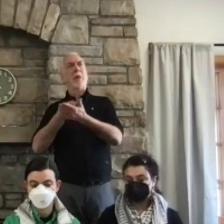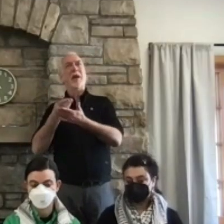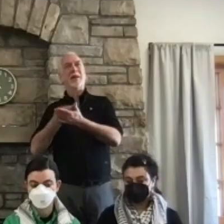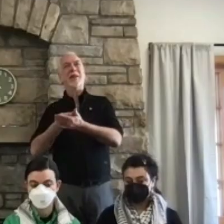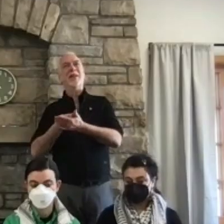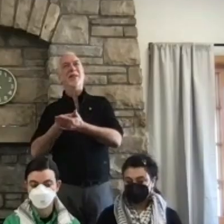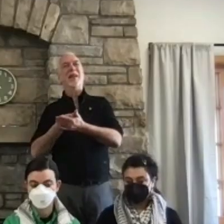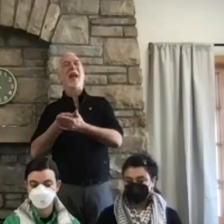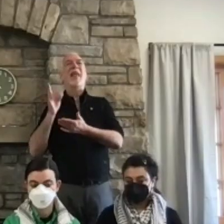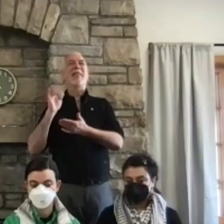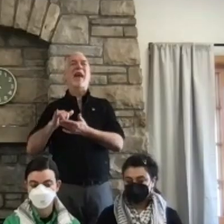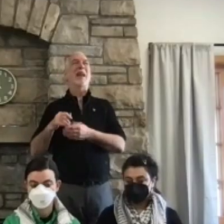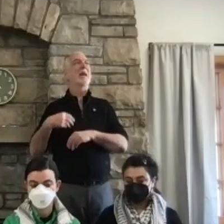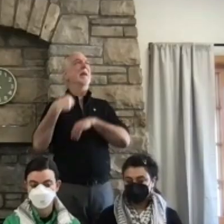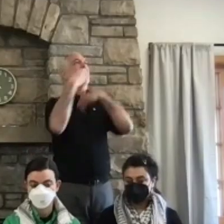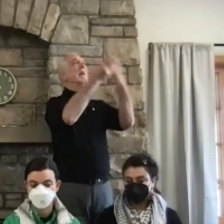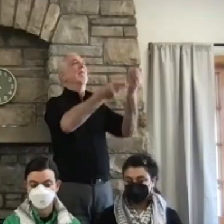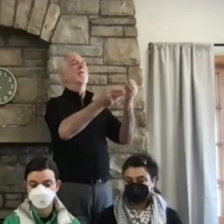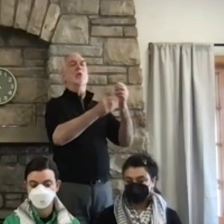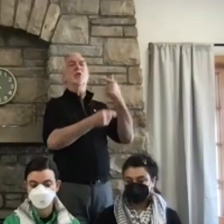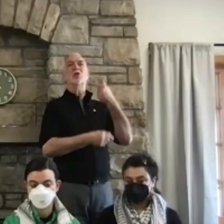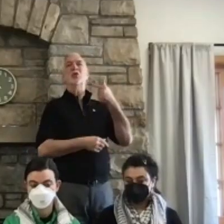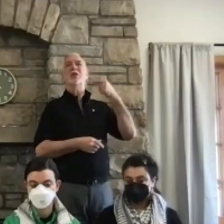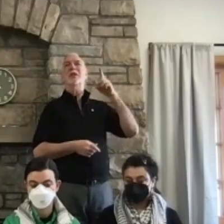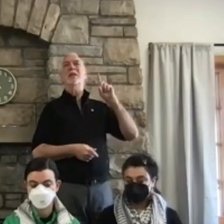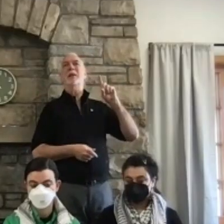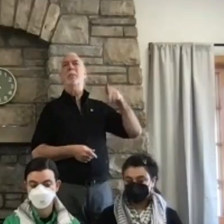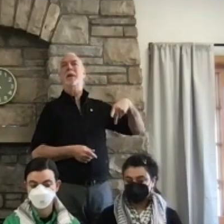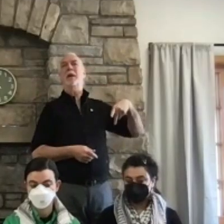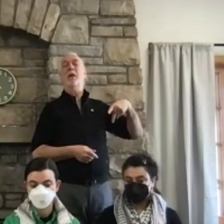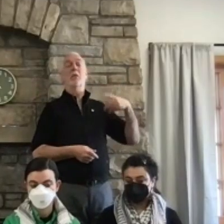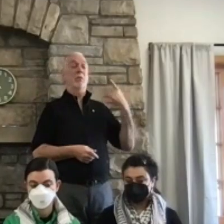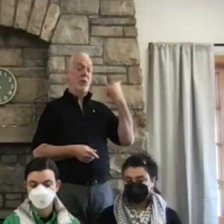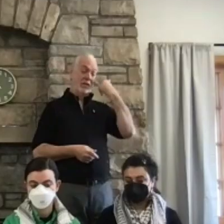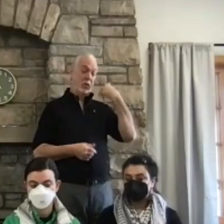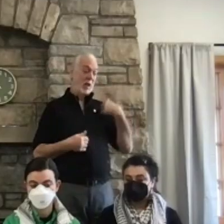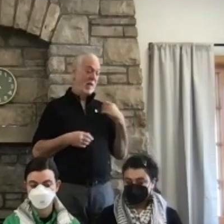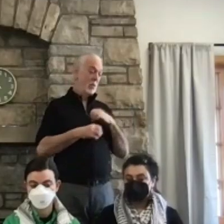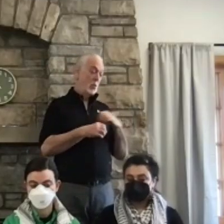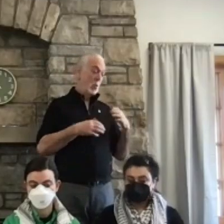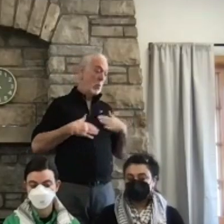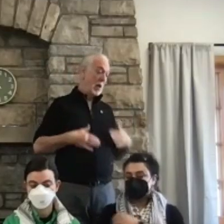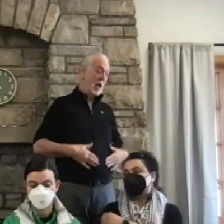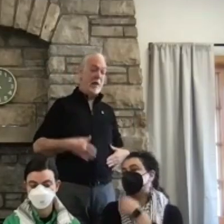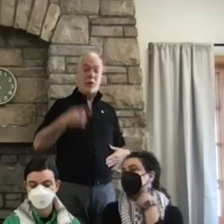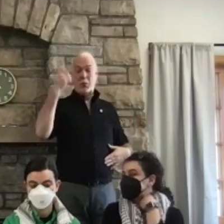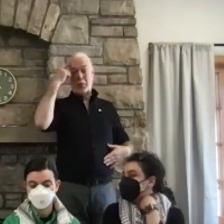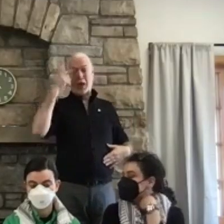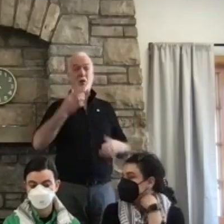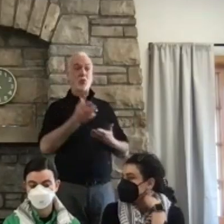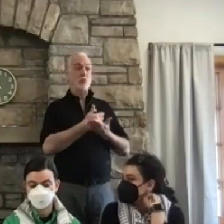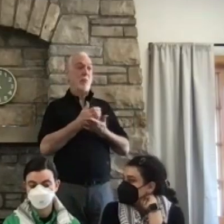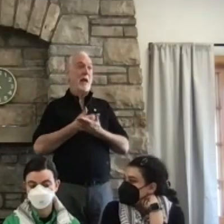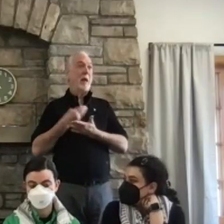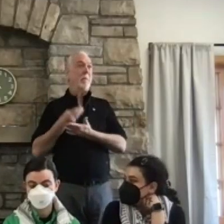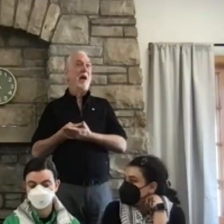towards the GDP. And so what are you in a capitalist society if you don't have a body or mind to generate revenue? And